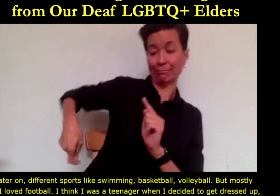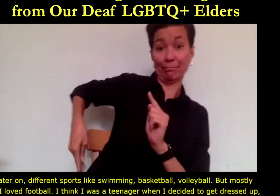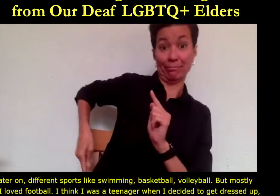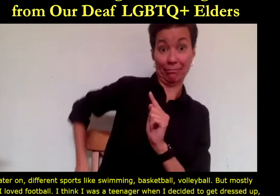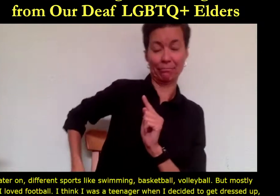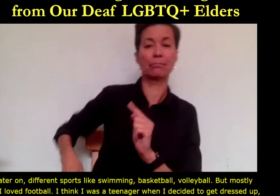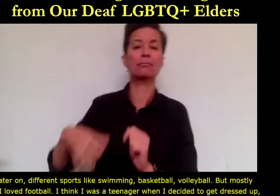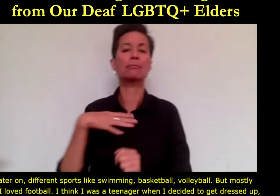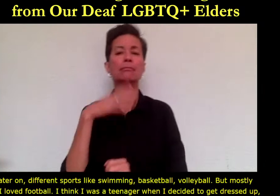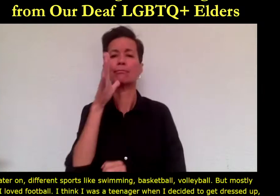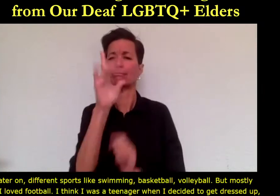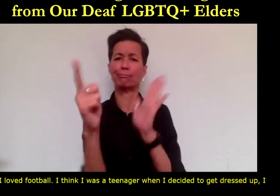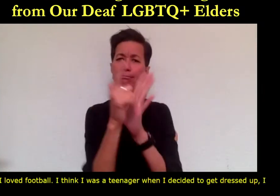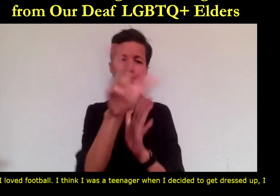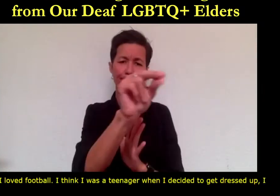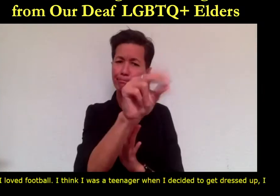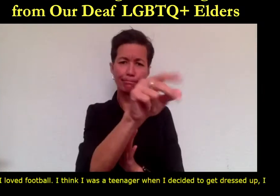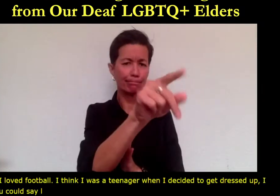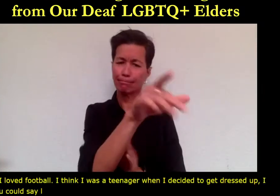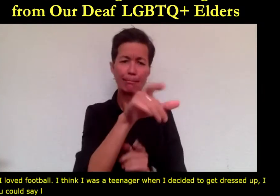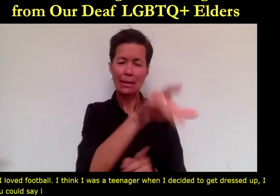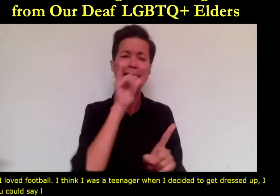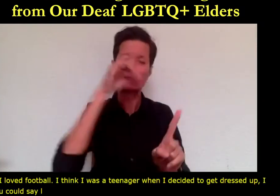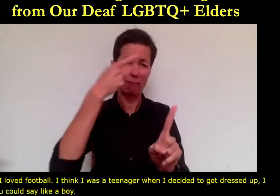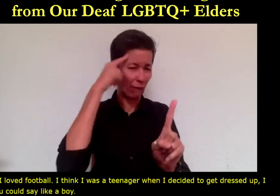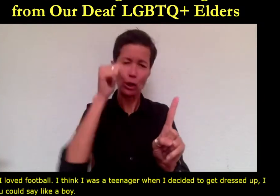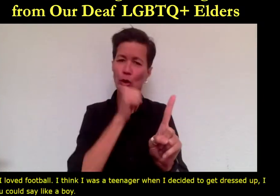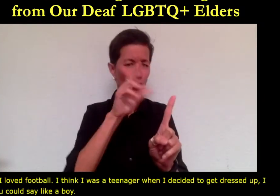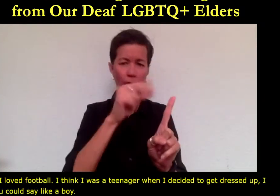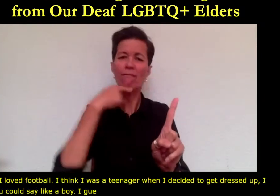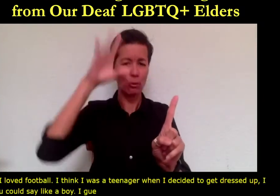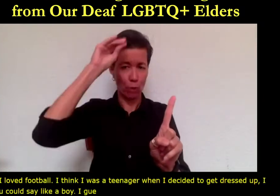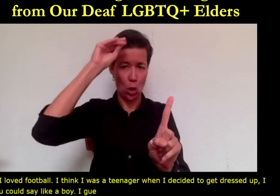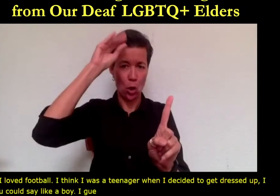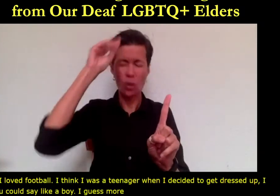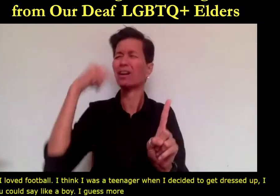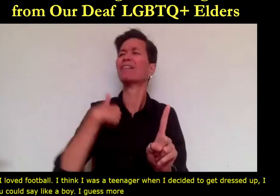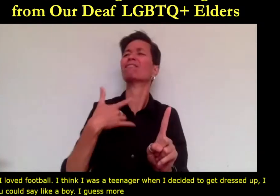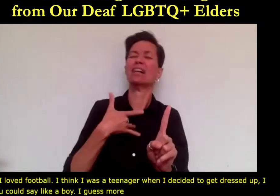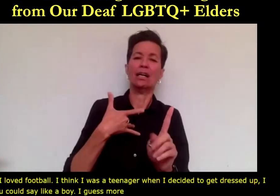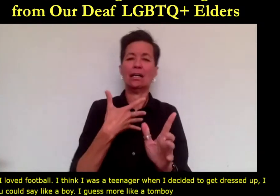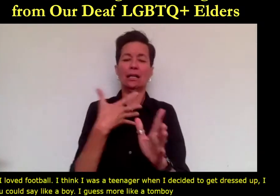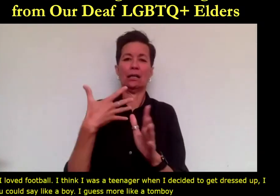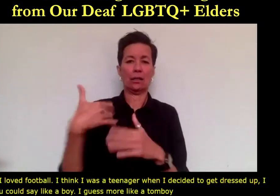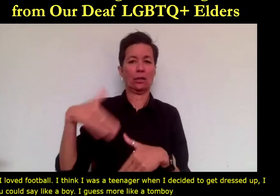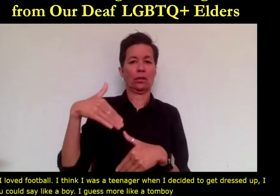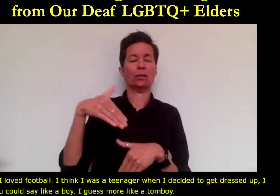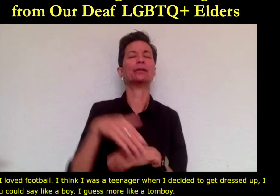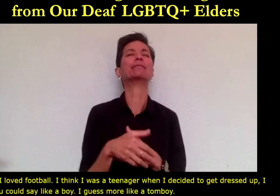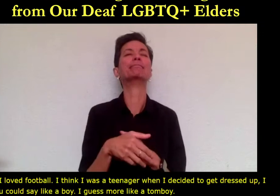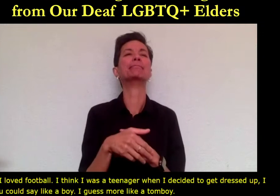um you know people had a comb in their back and i was in my back pocket and i was told i couldn't do that that that was for boys